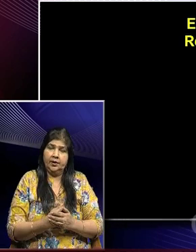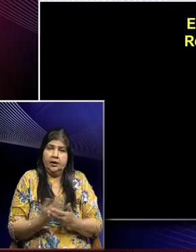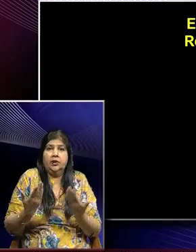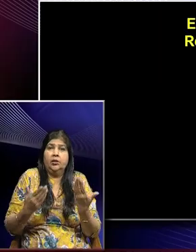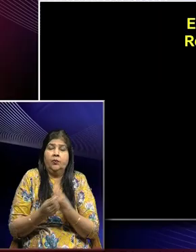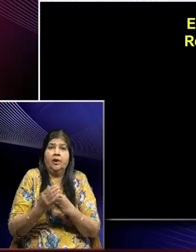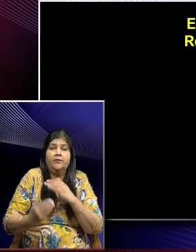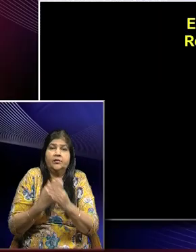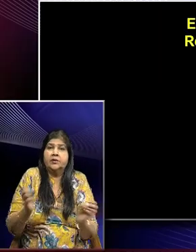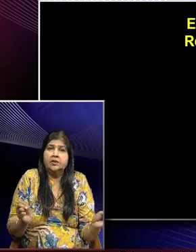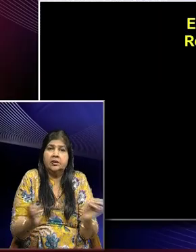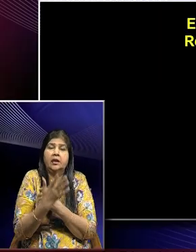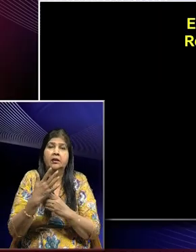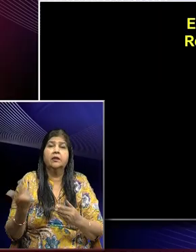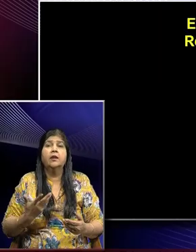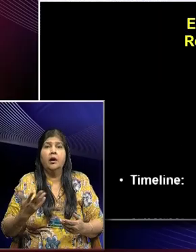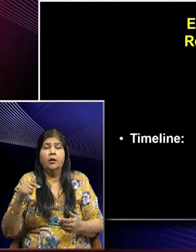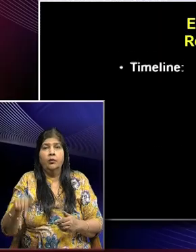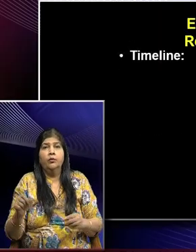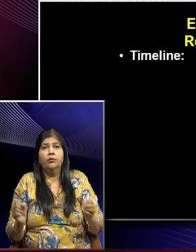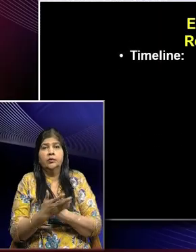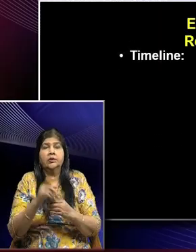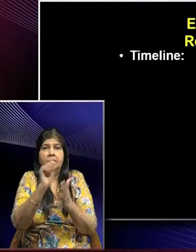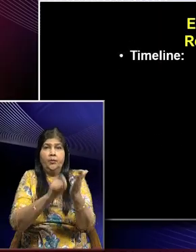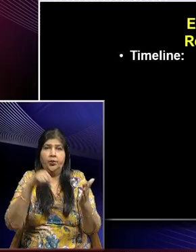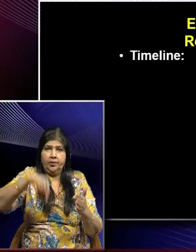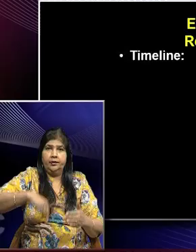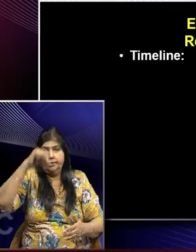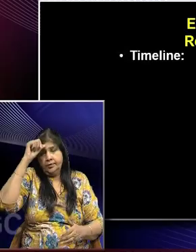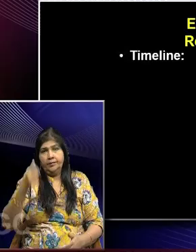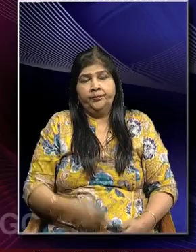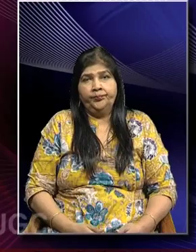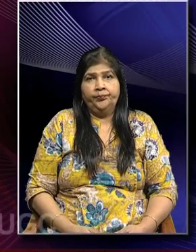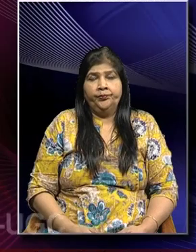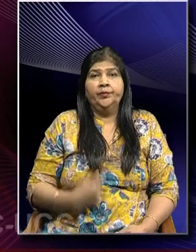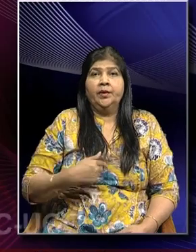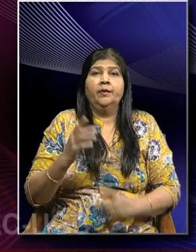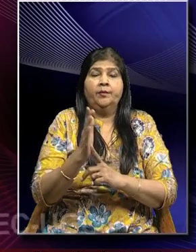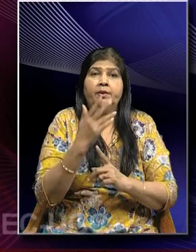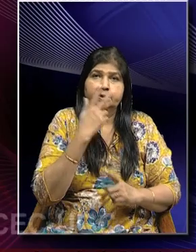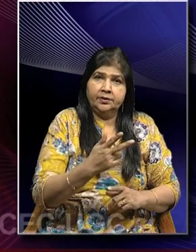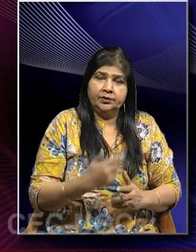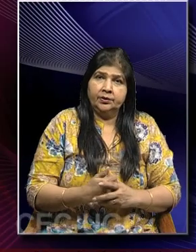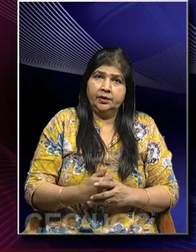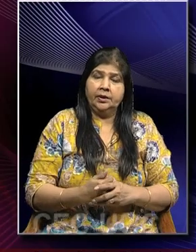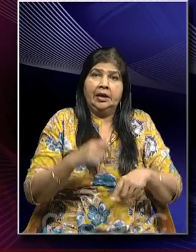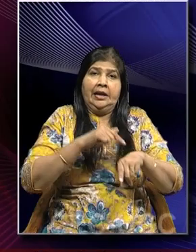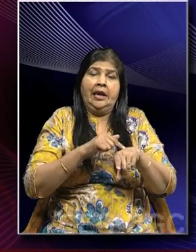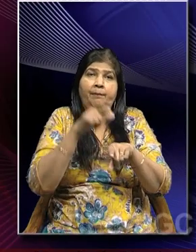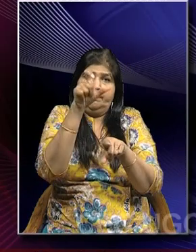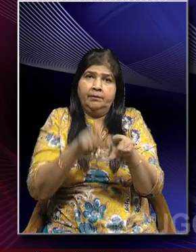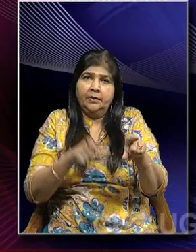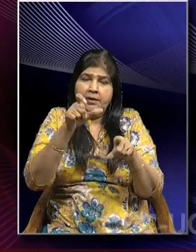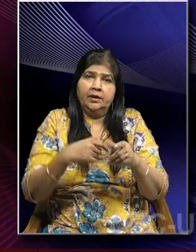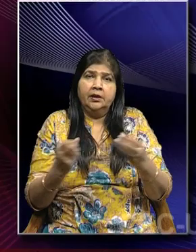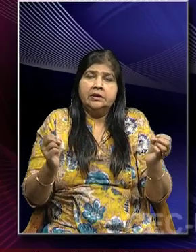has evolved, the evolution of ESG reporting in India. So I would like to present before you the timeline, the